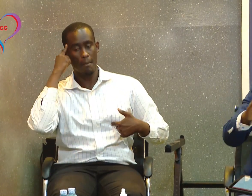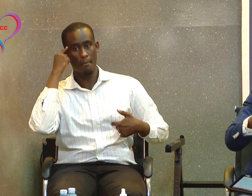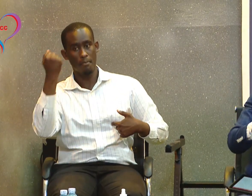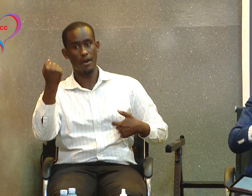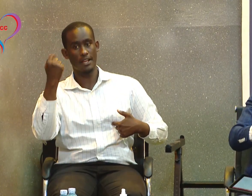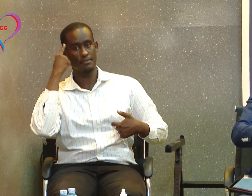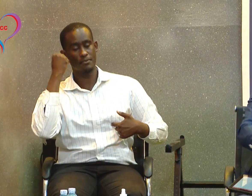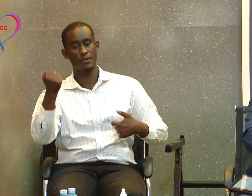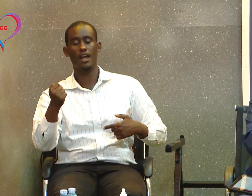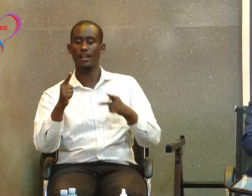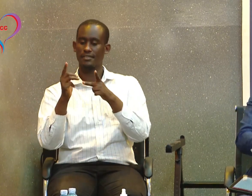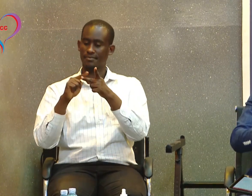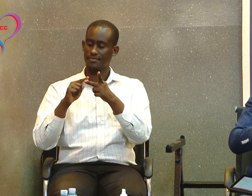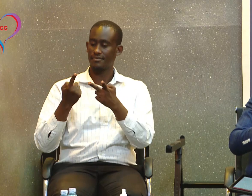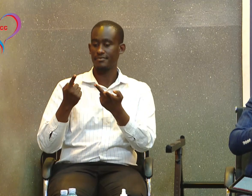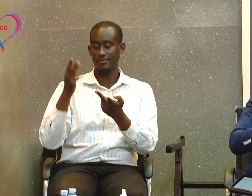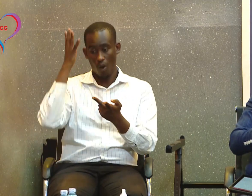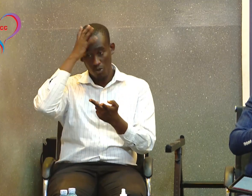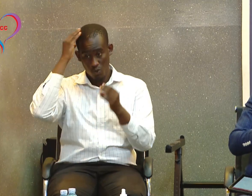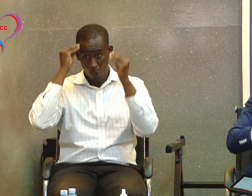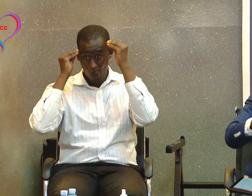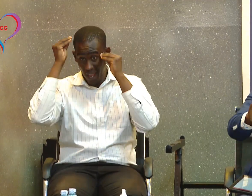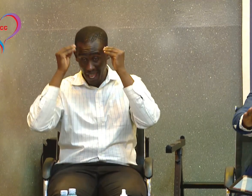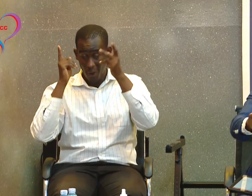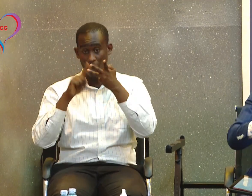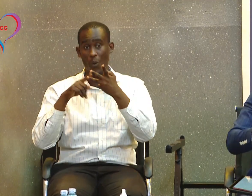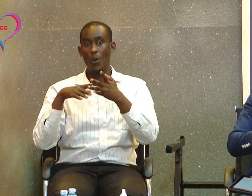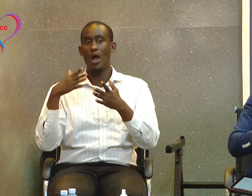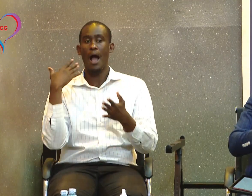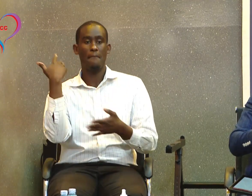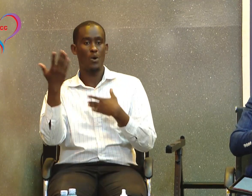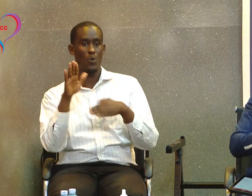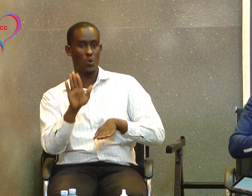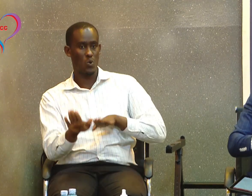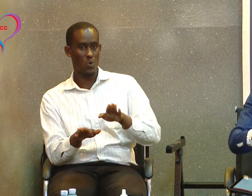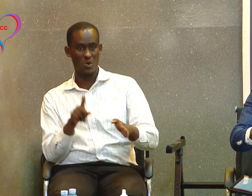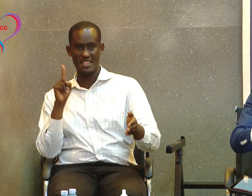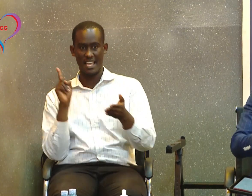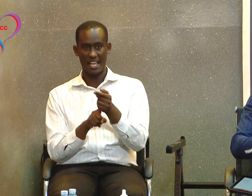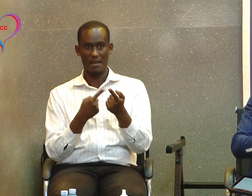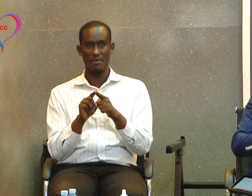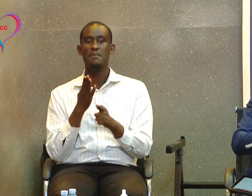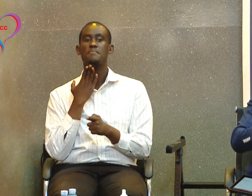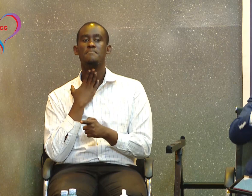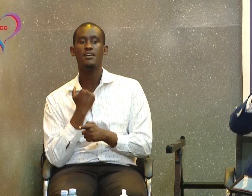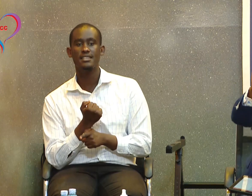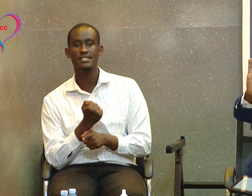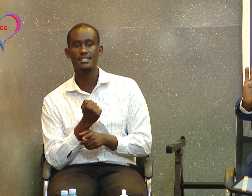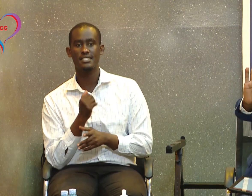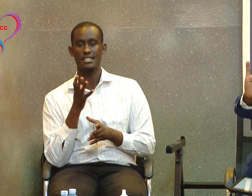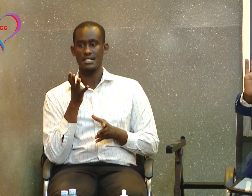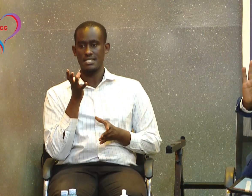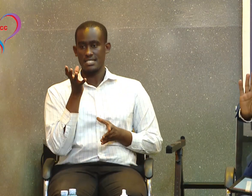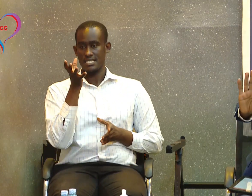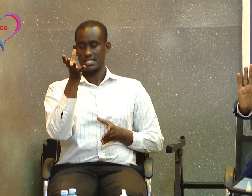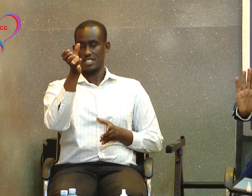hands. And these legs. You will achieve it. But you need to stretch. You need to put